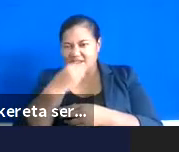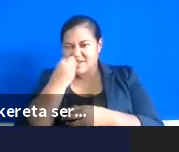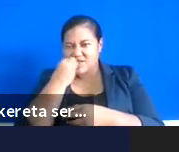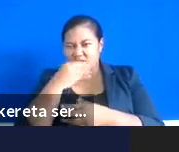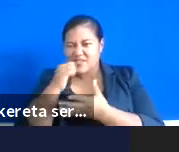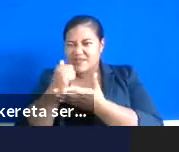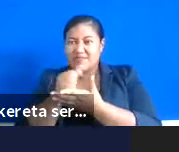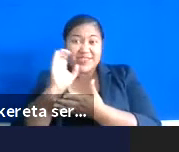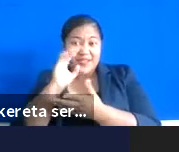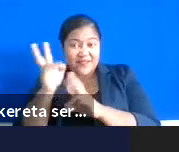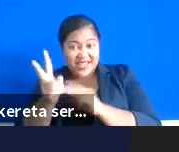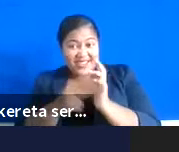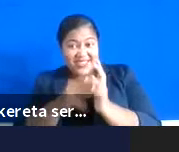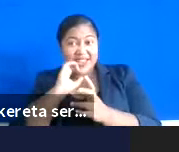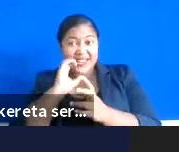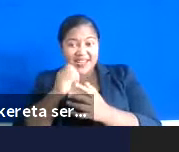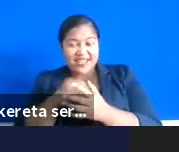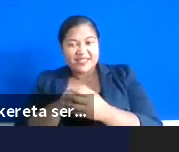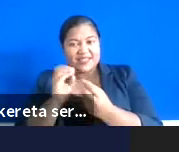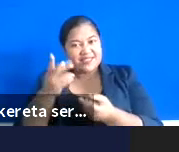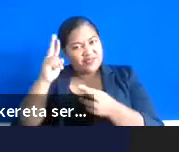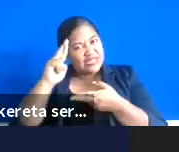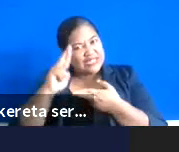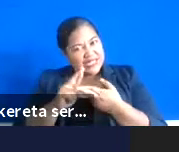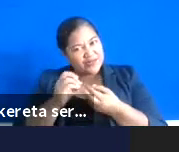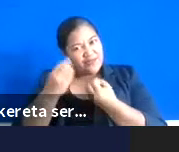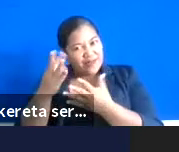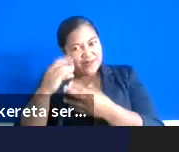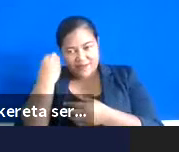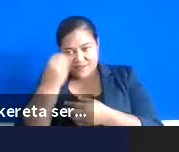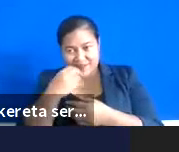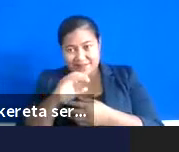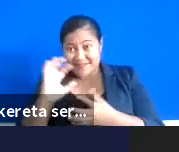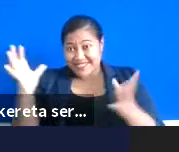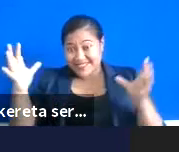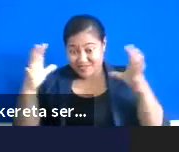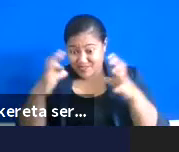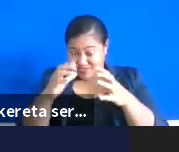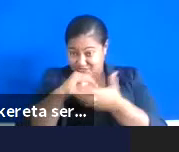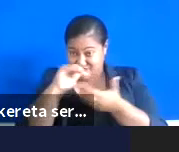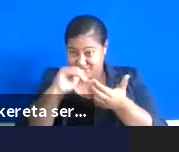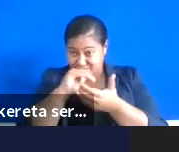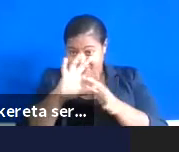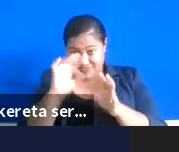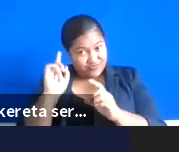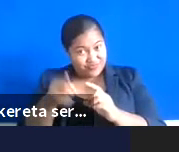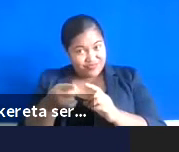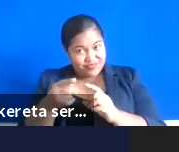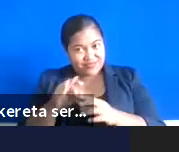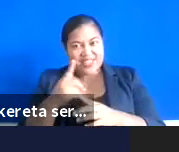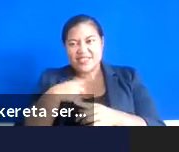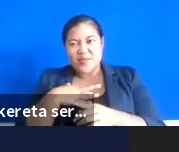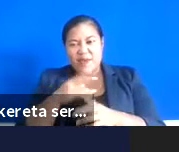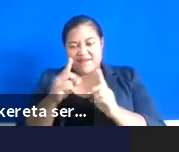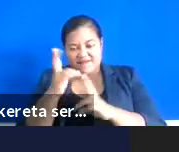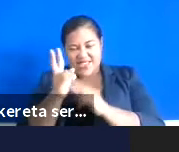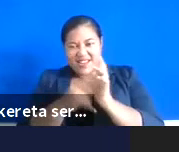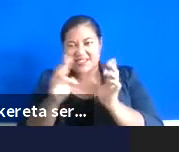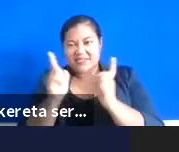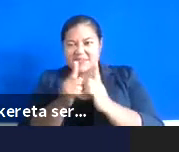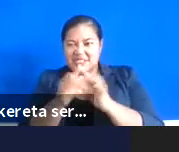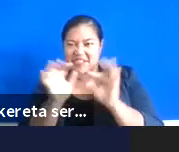as well as reduced fuel availability um social gathering restrictions also affected village meetings so keep in mind during the